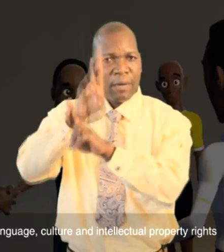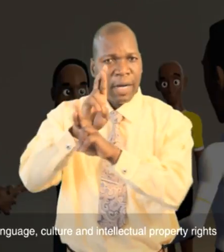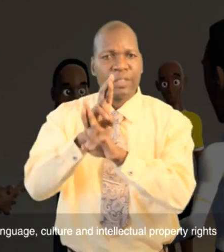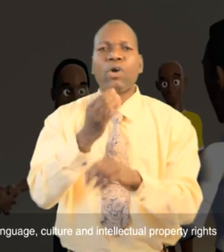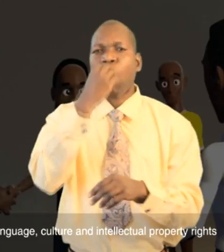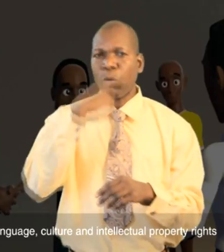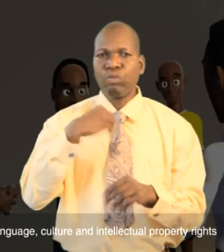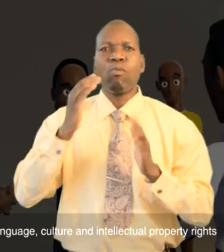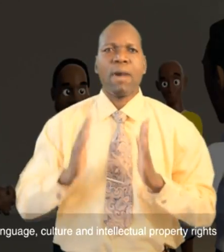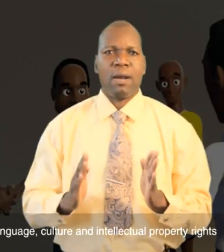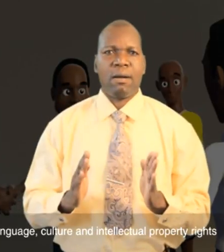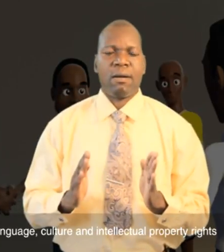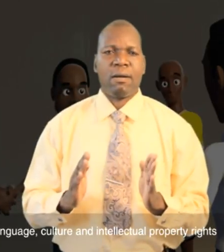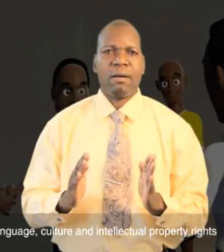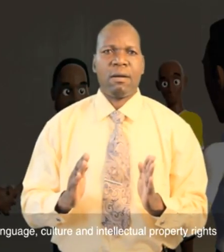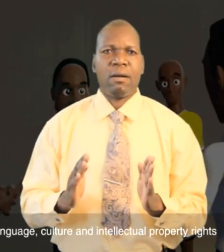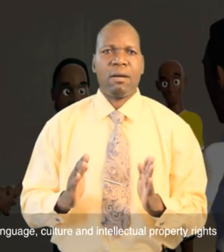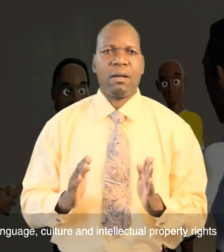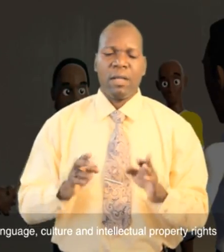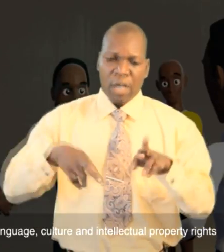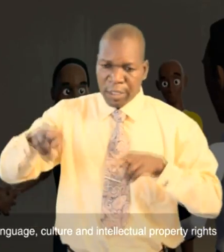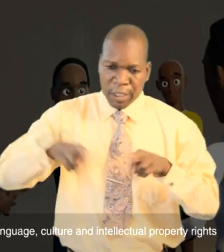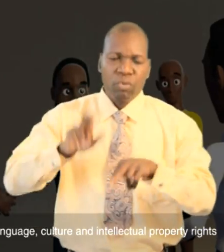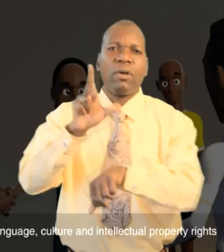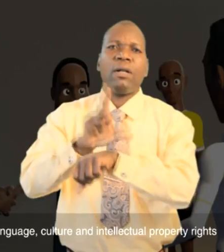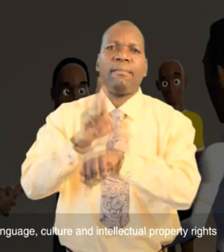language, culture, and intellectual property rights.